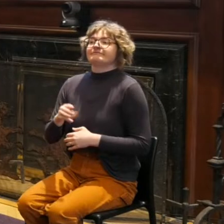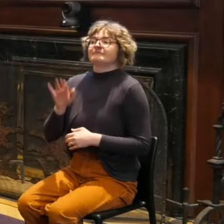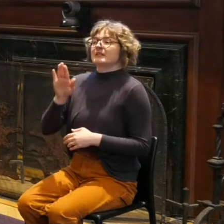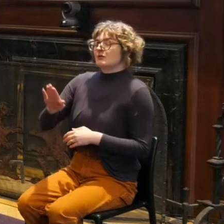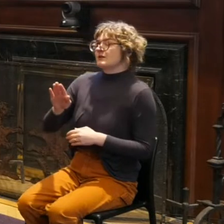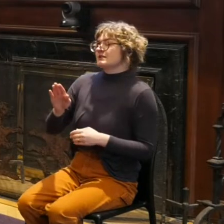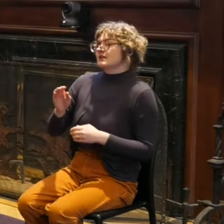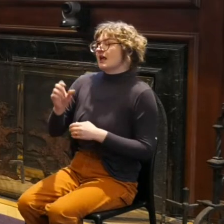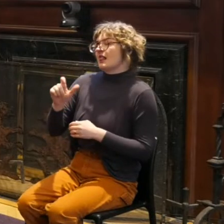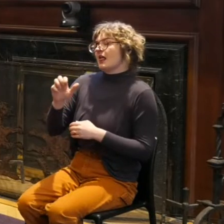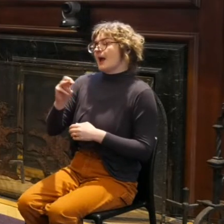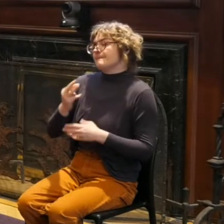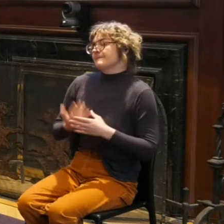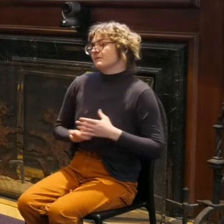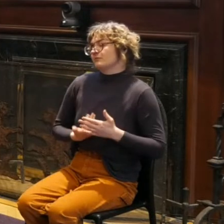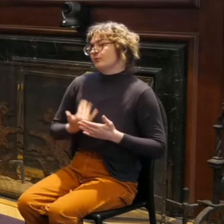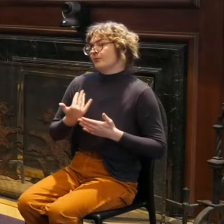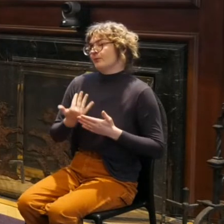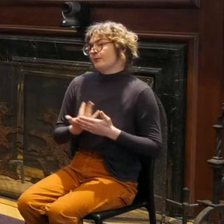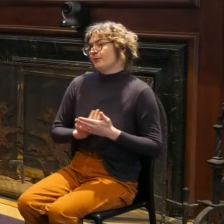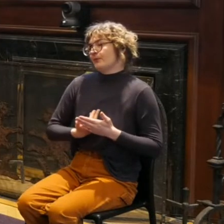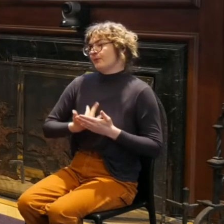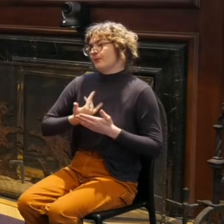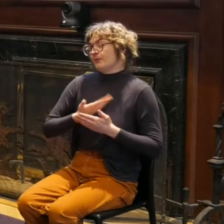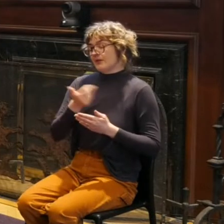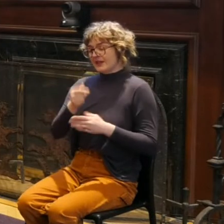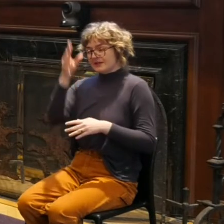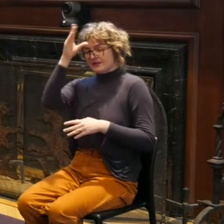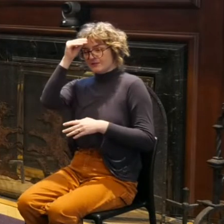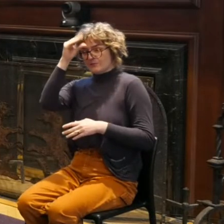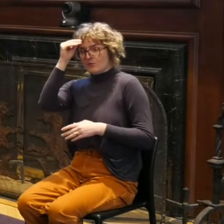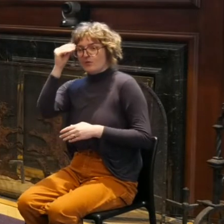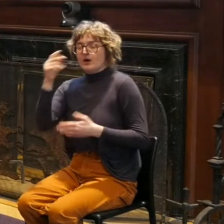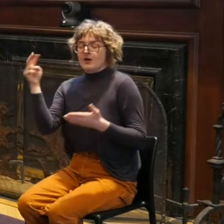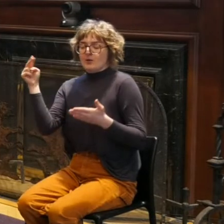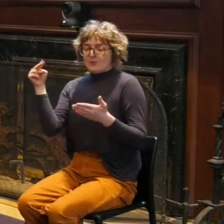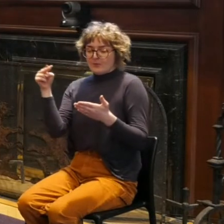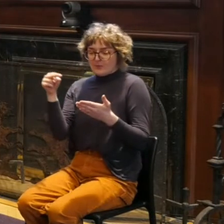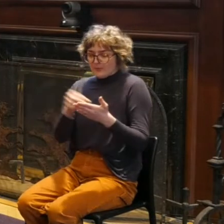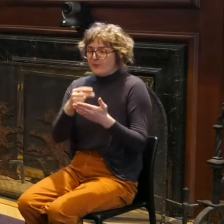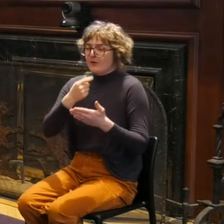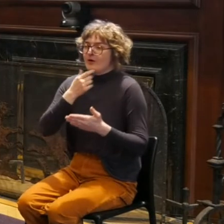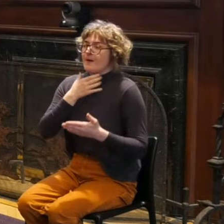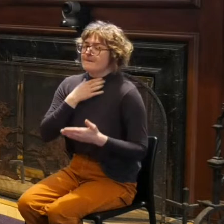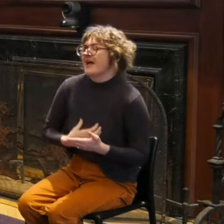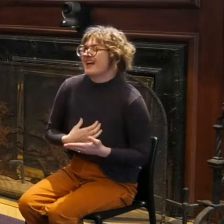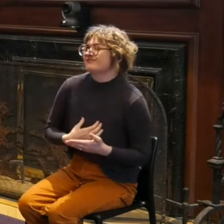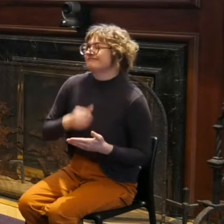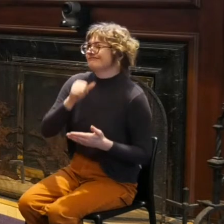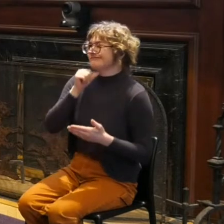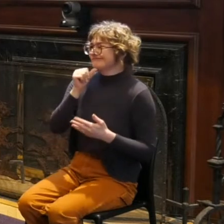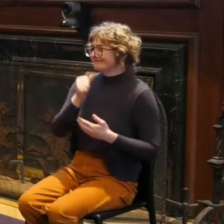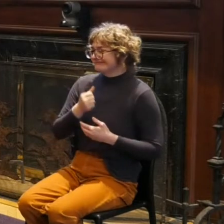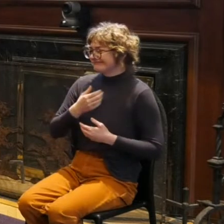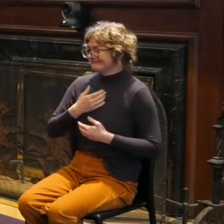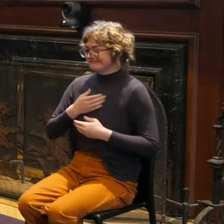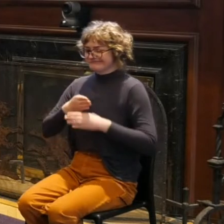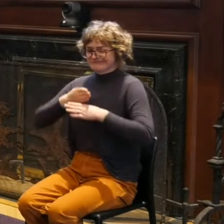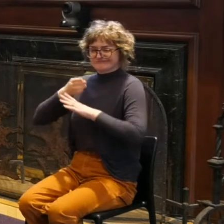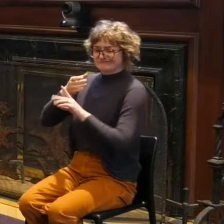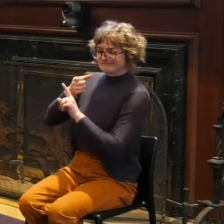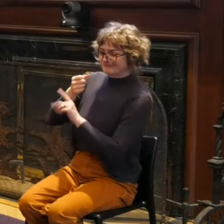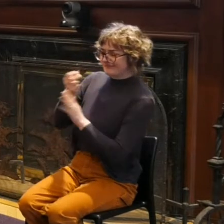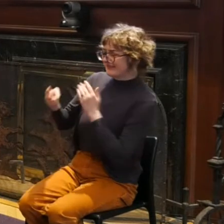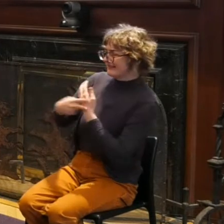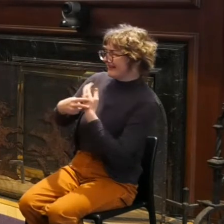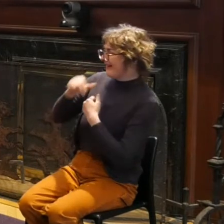lamp, a burning. This boy was a reading thirst. He could not be contained. He was beyond